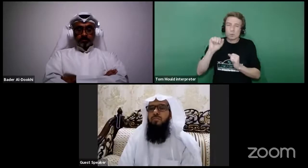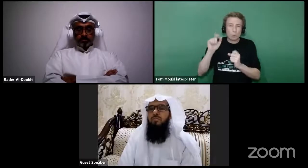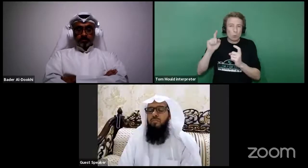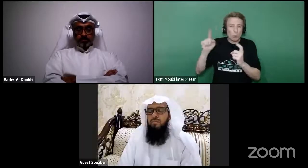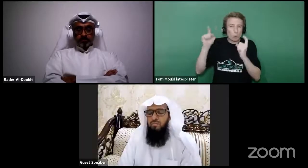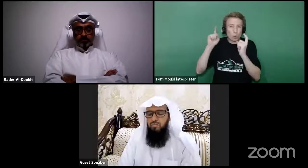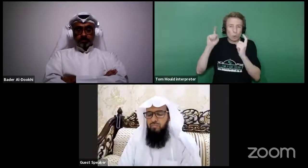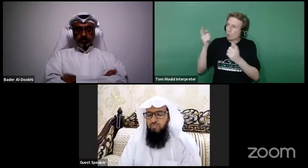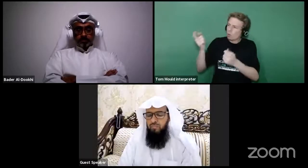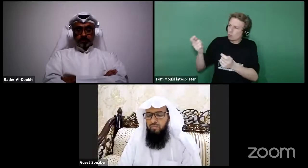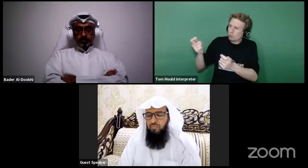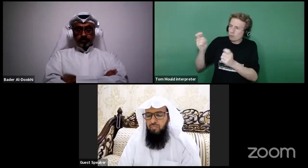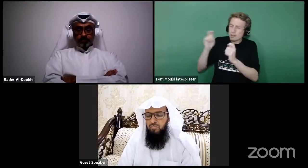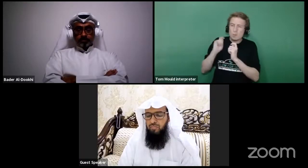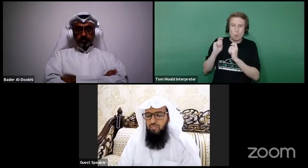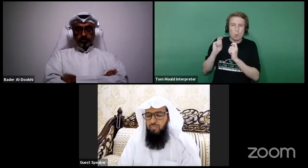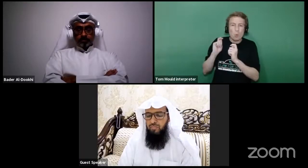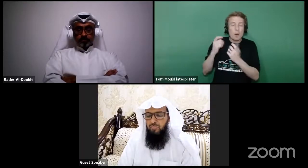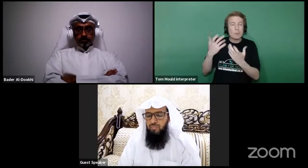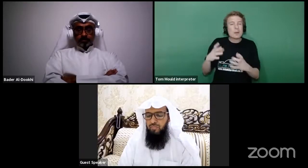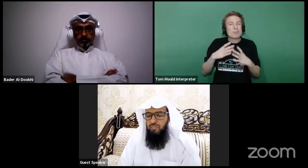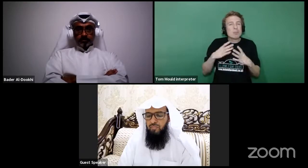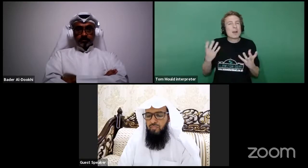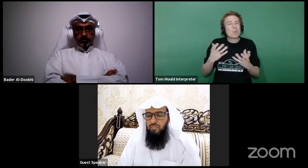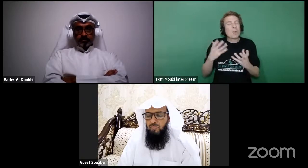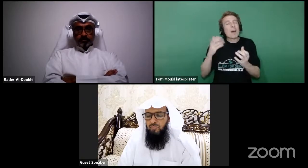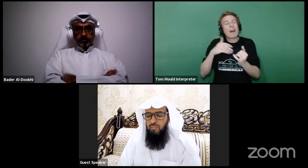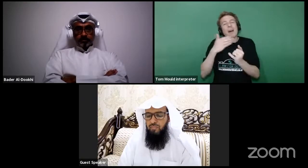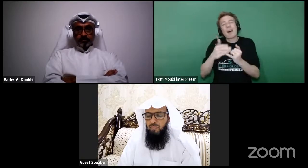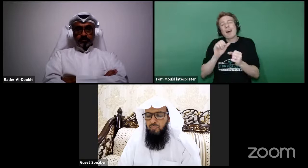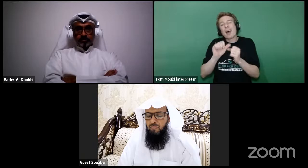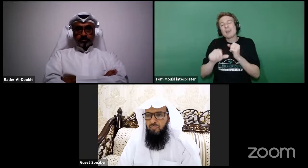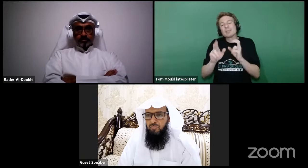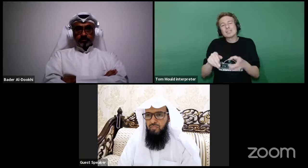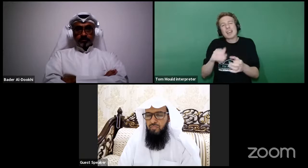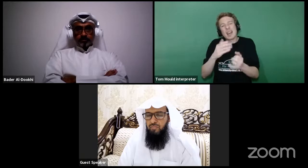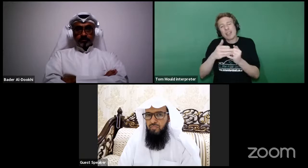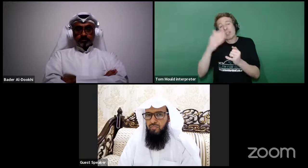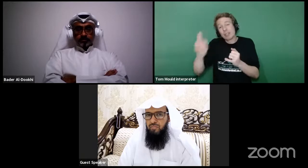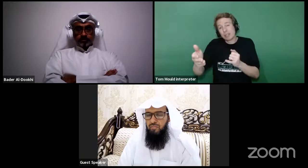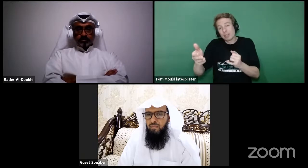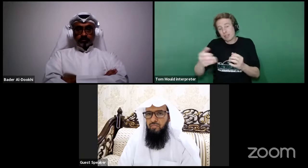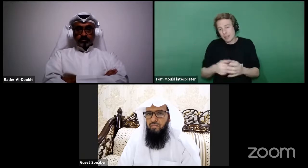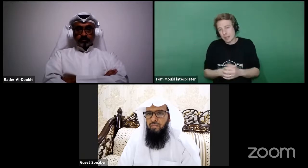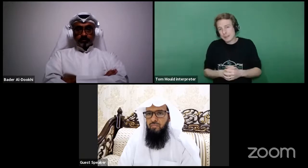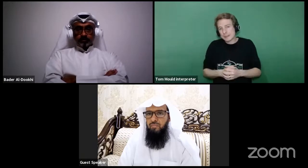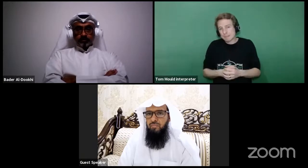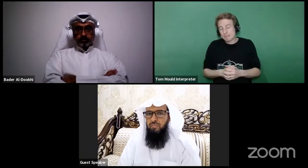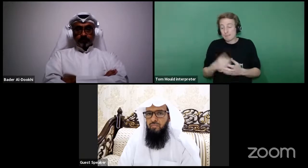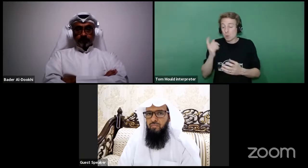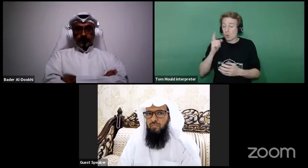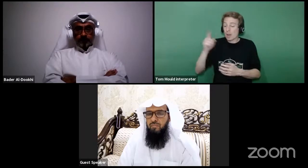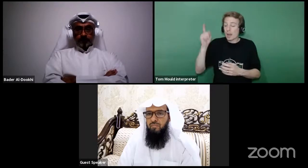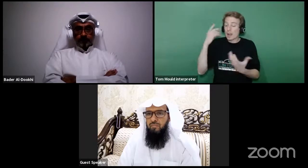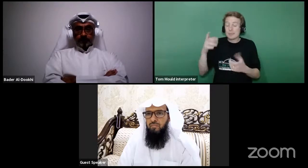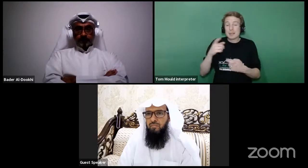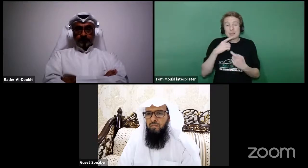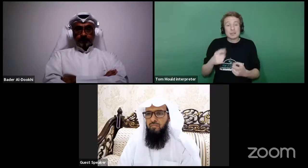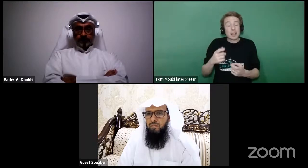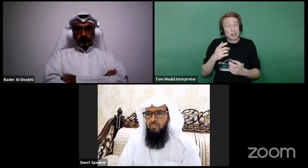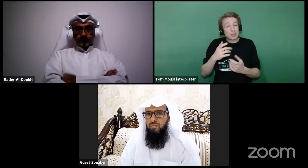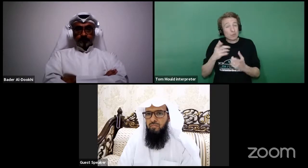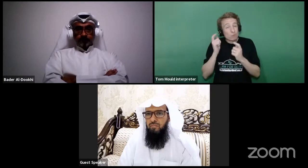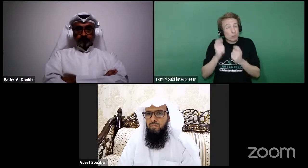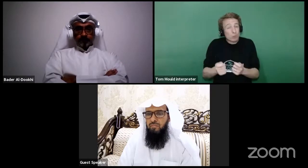the hereafter, whereby Allah the Most High said, indeed, the reward of those who are patient will be